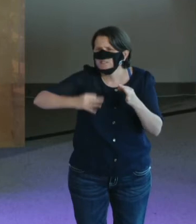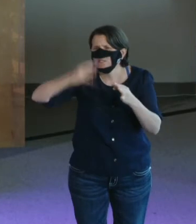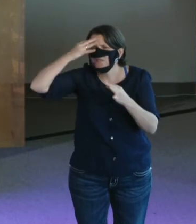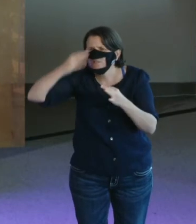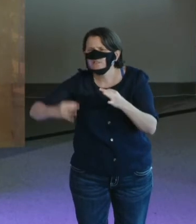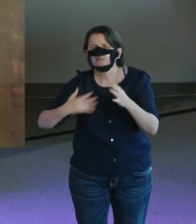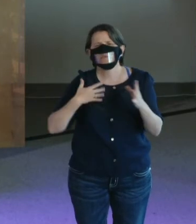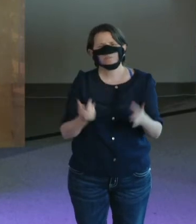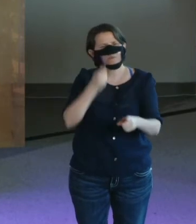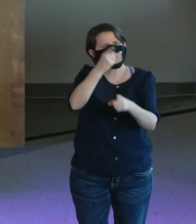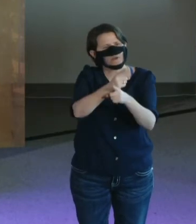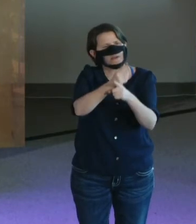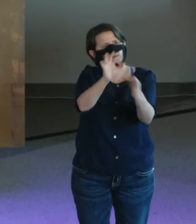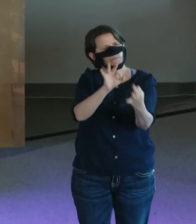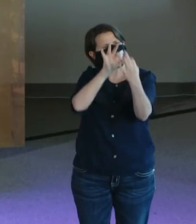perfect decision for us.